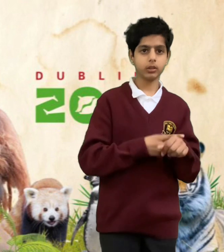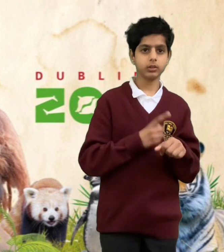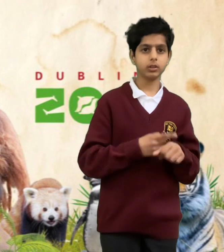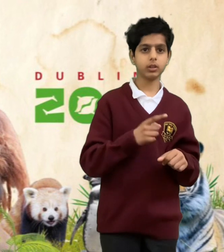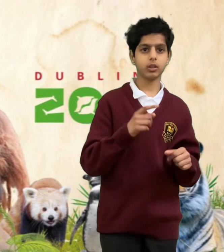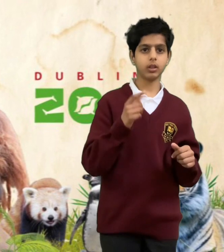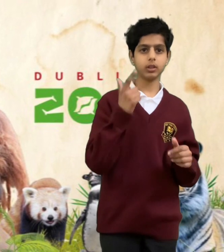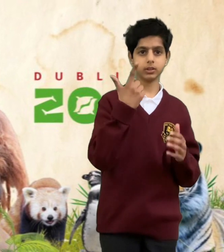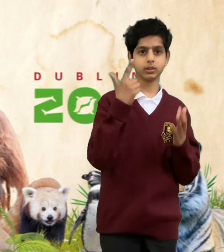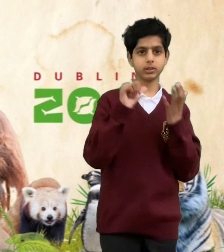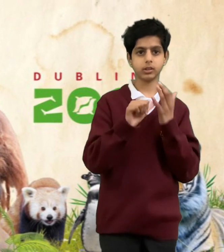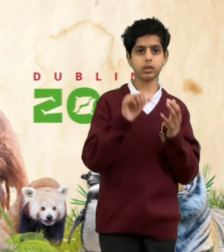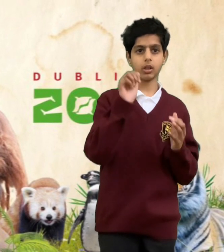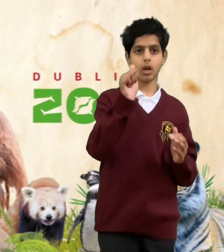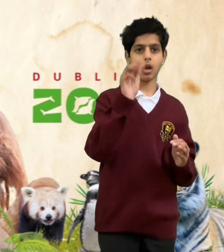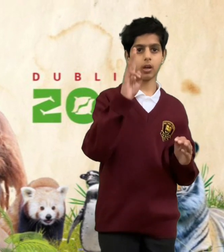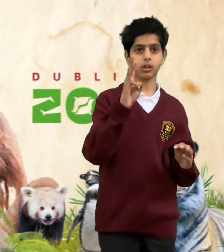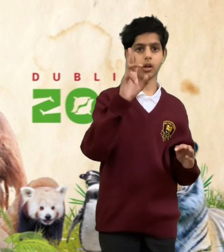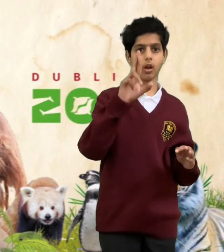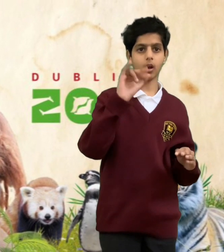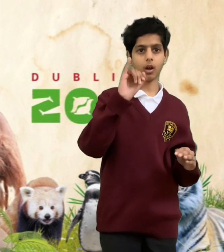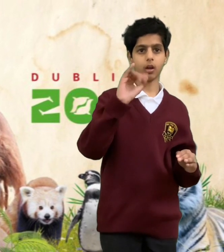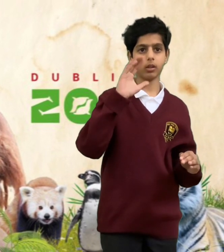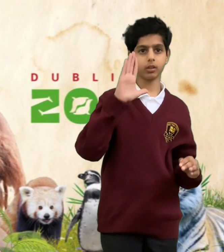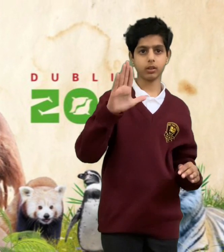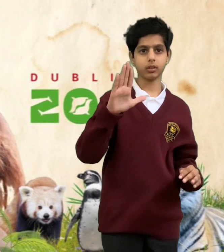again on the 26th of April